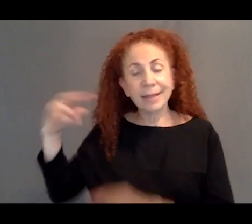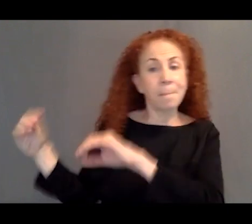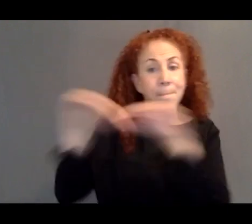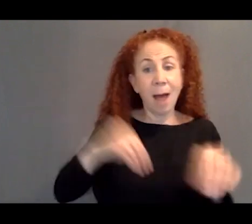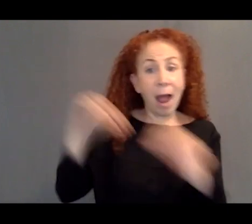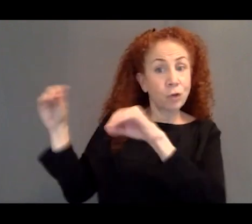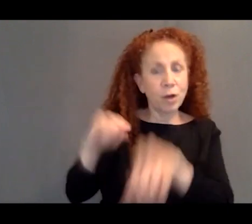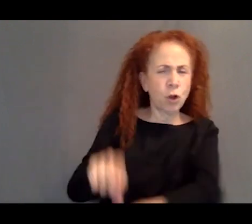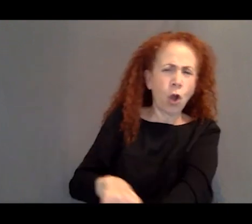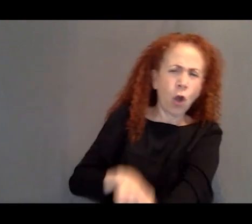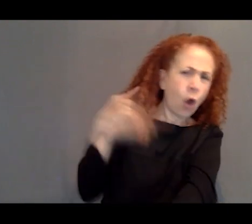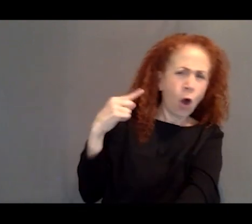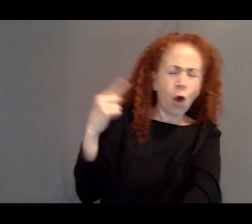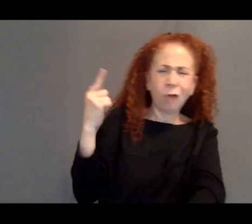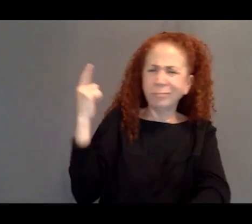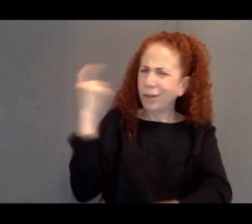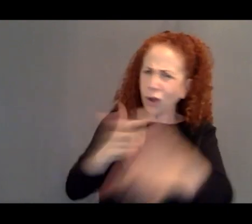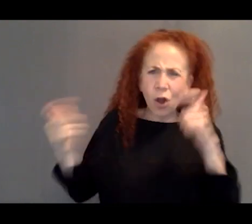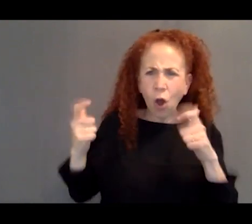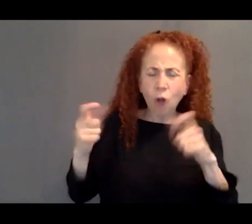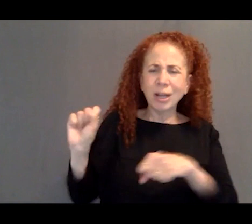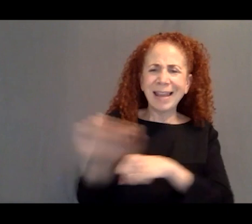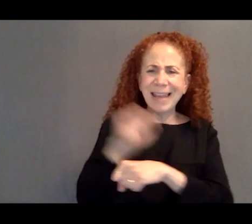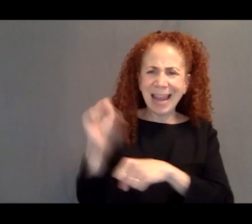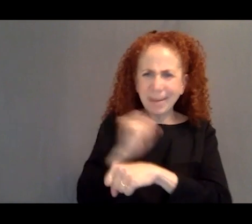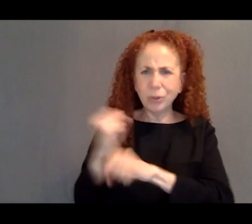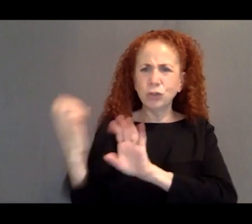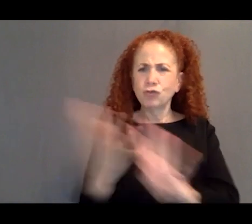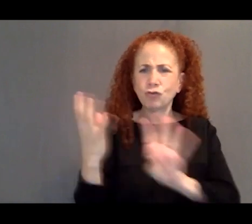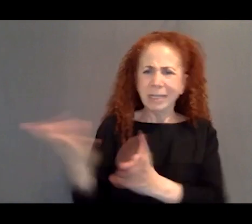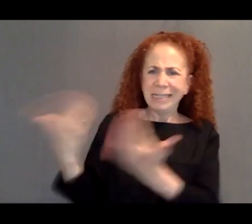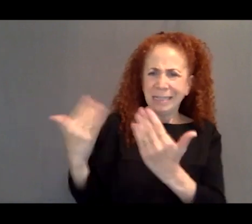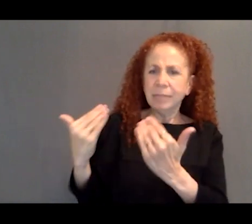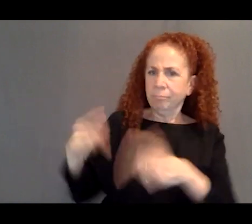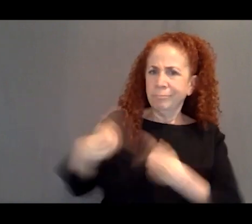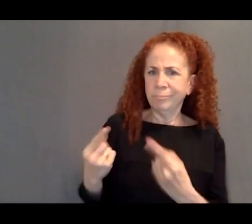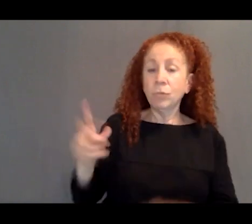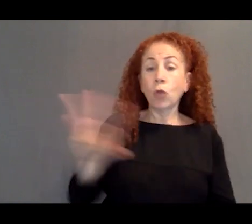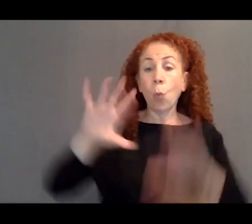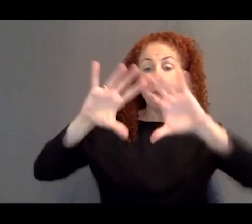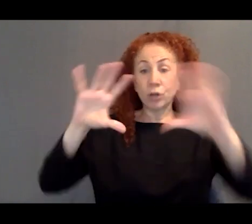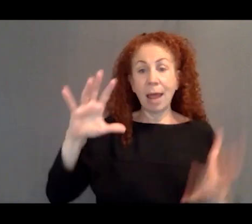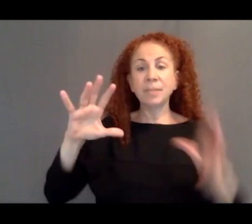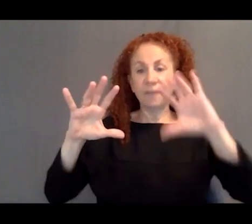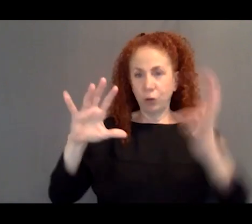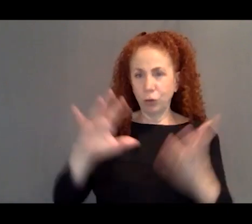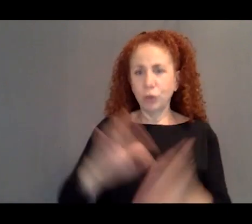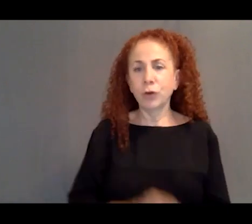longest and largest labor migration stream in the Western Hemisphere.